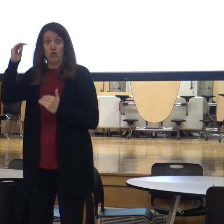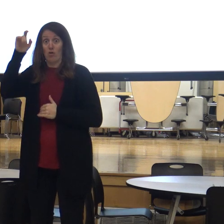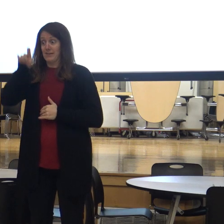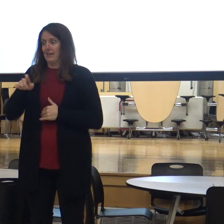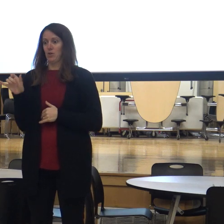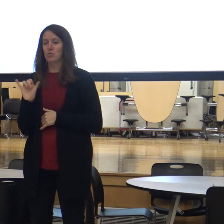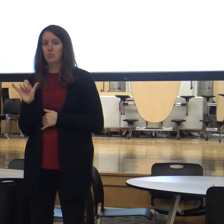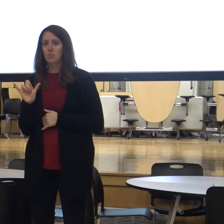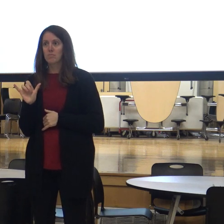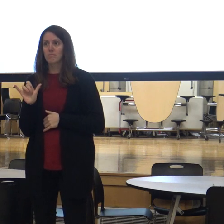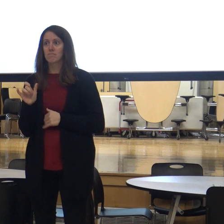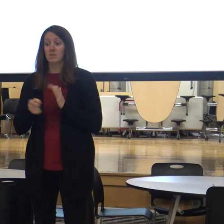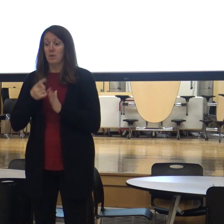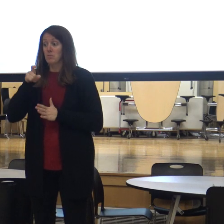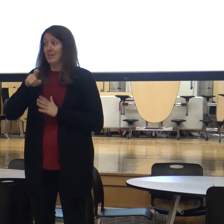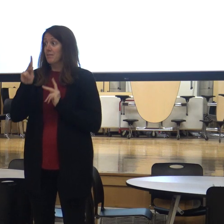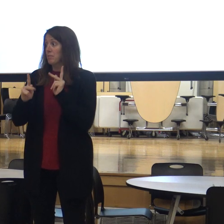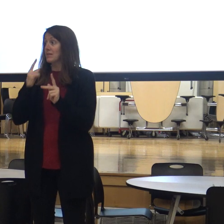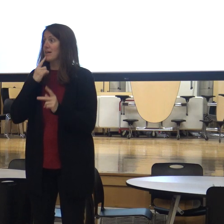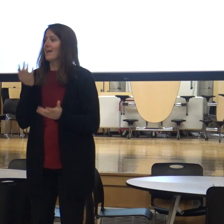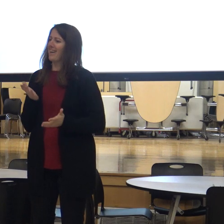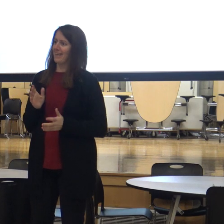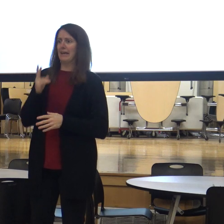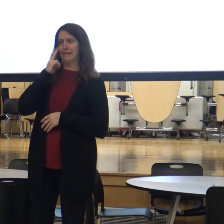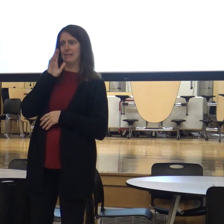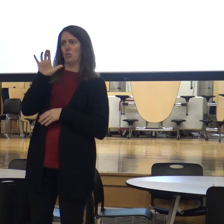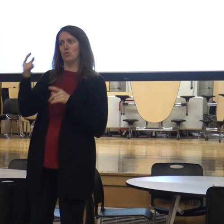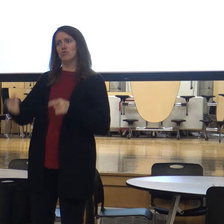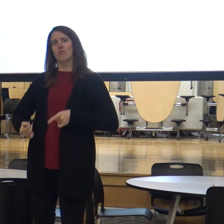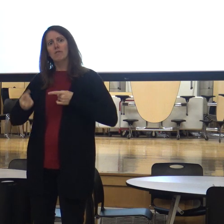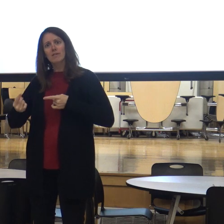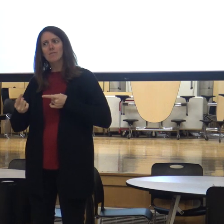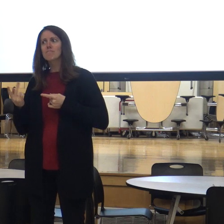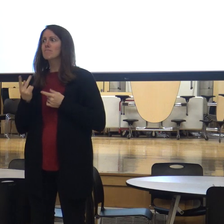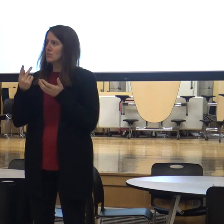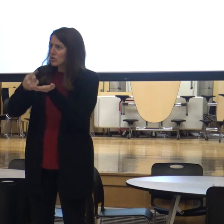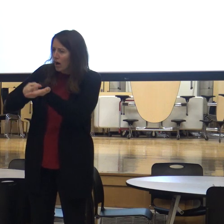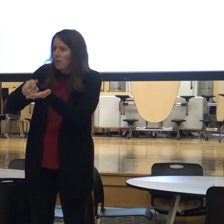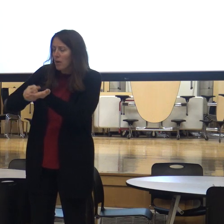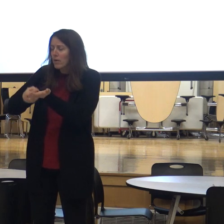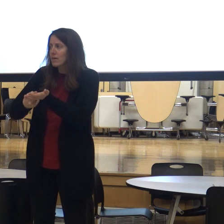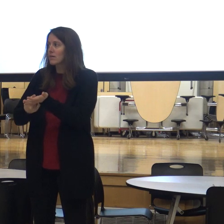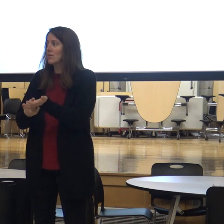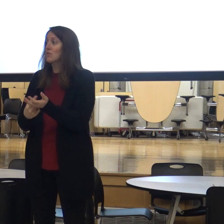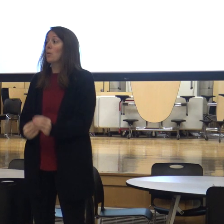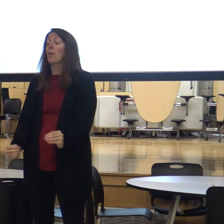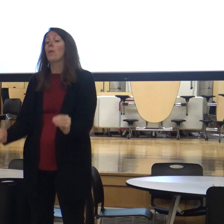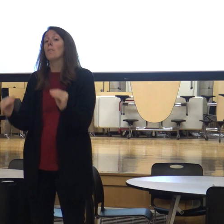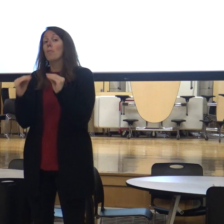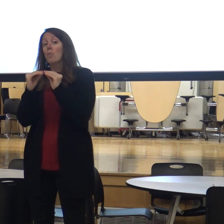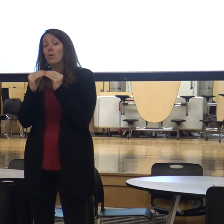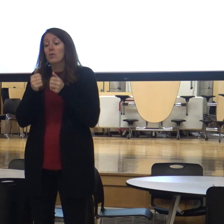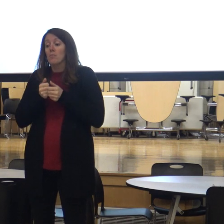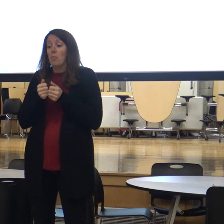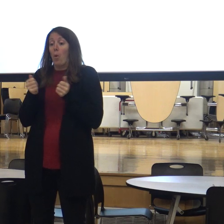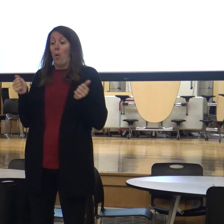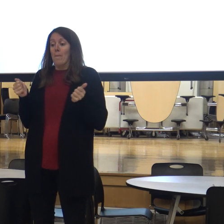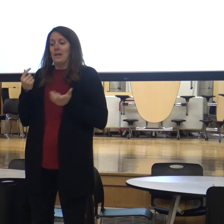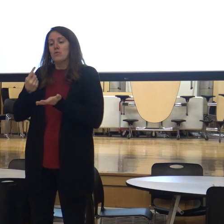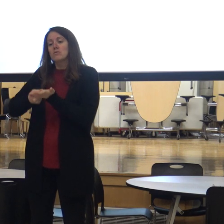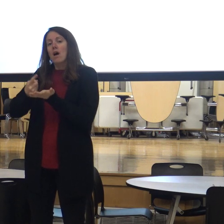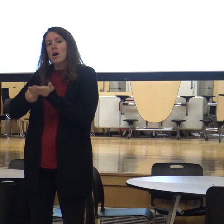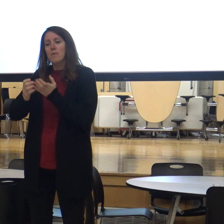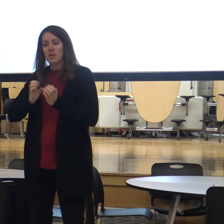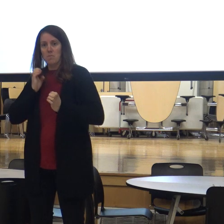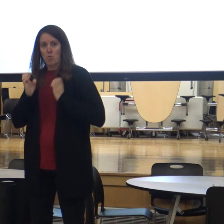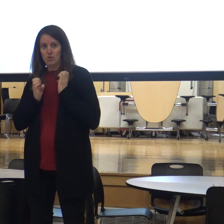say, hey, you're struggling. You know, let's talk about what you can do. So the more that you talk to kids about these emotions and everything,